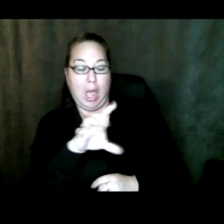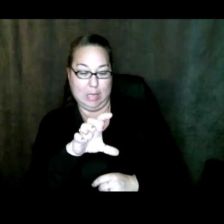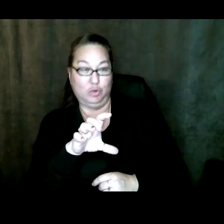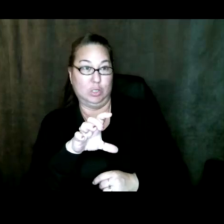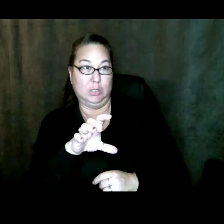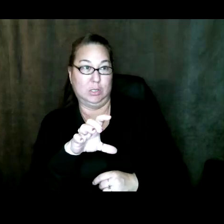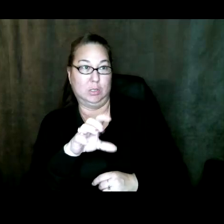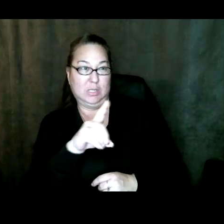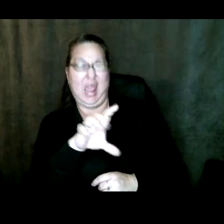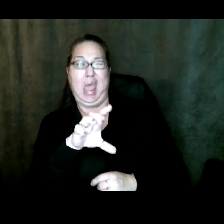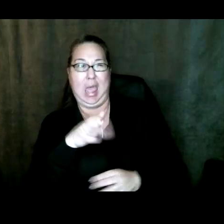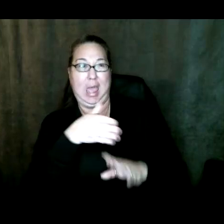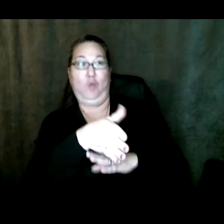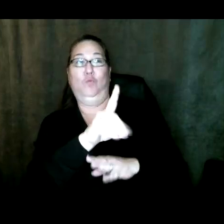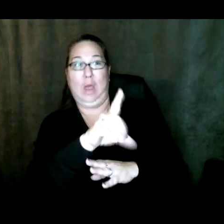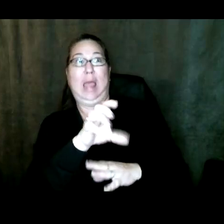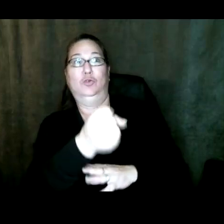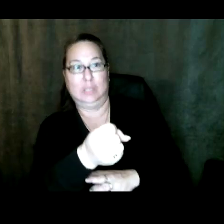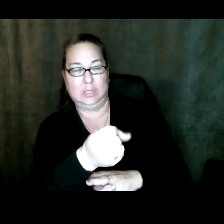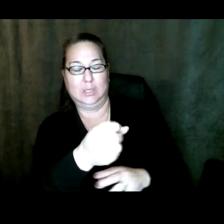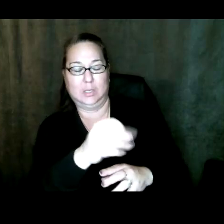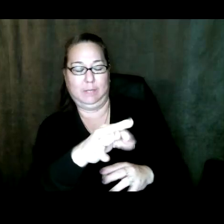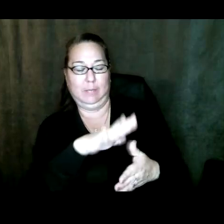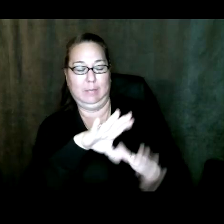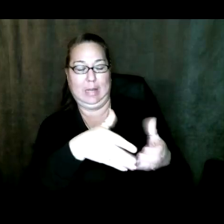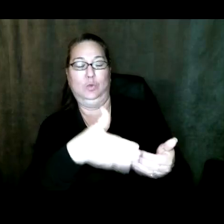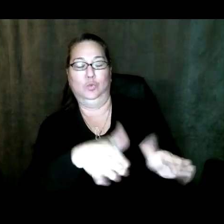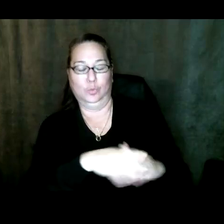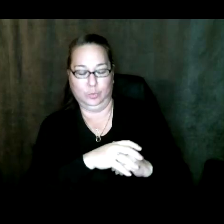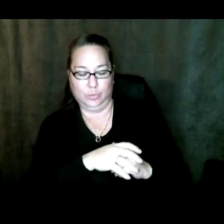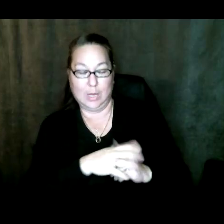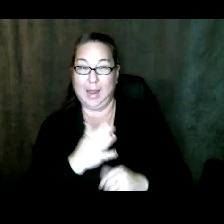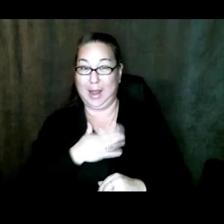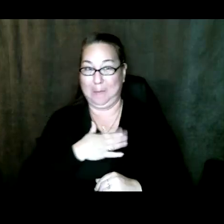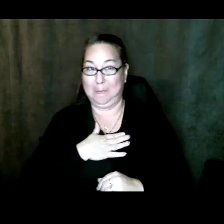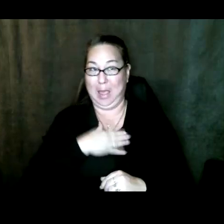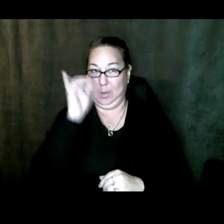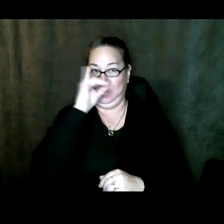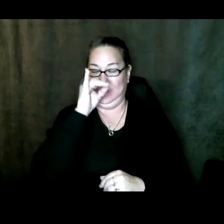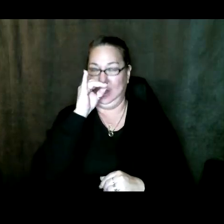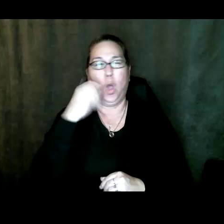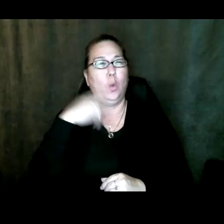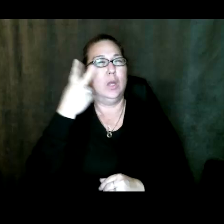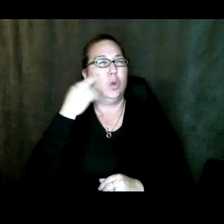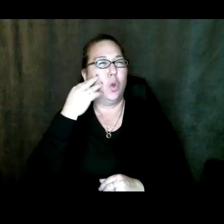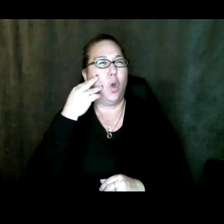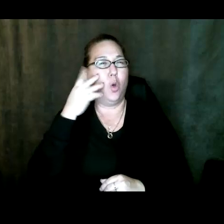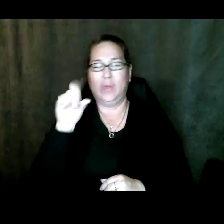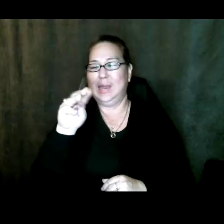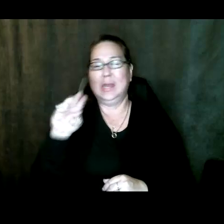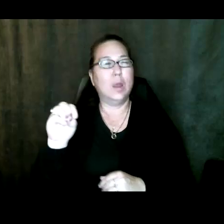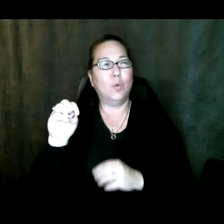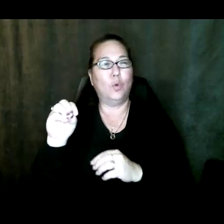And in my opinion, and we know from looking at the demographic data that we review